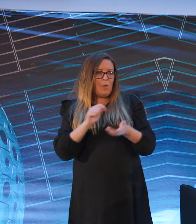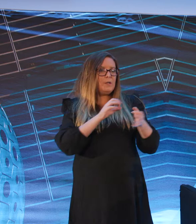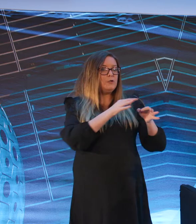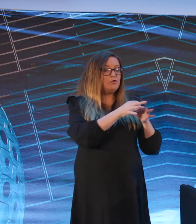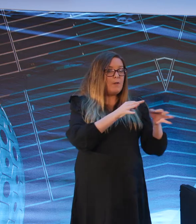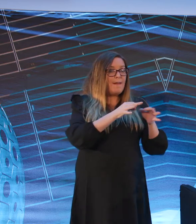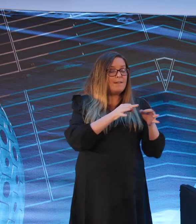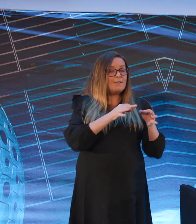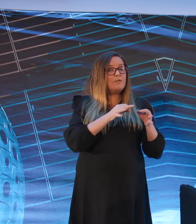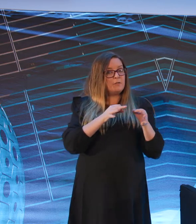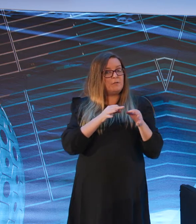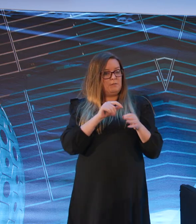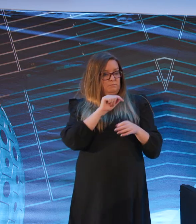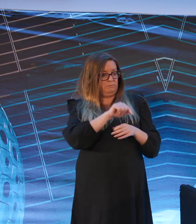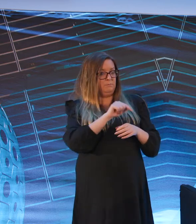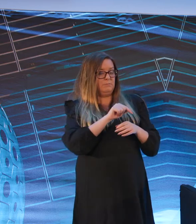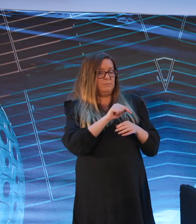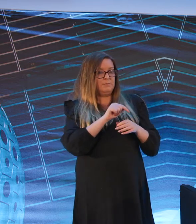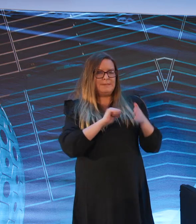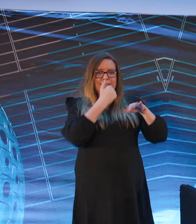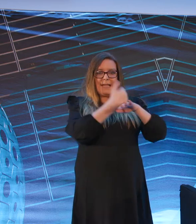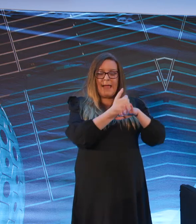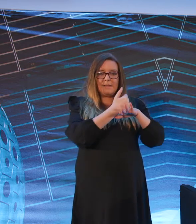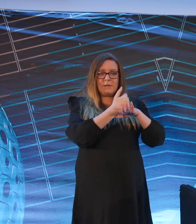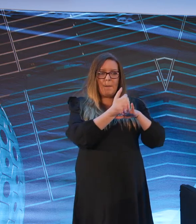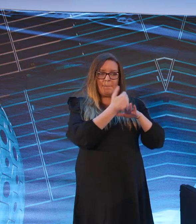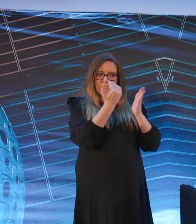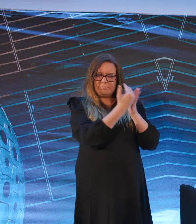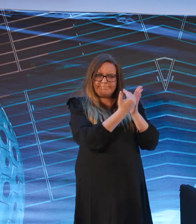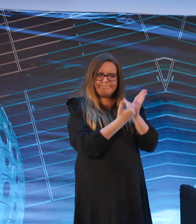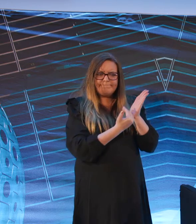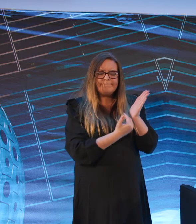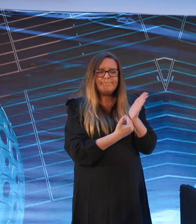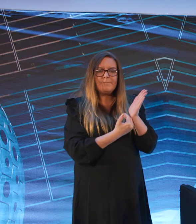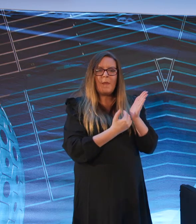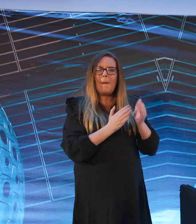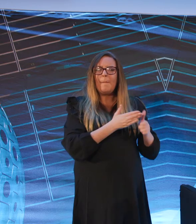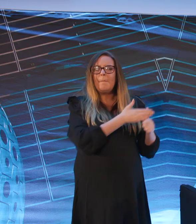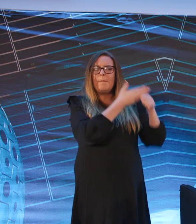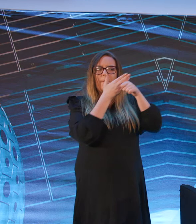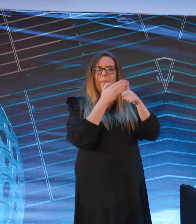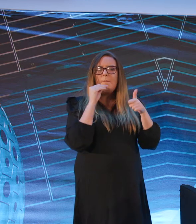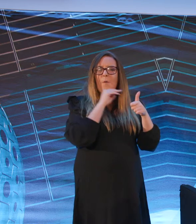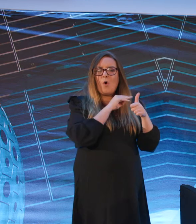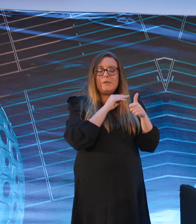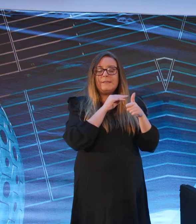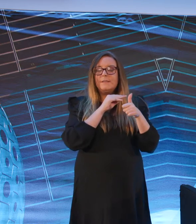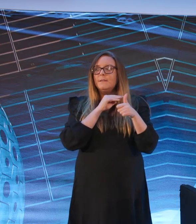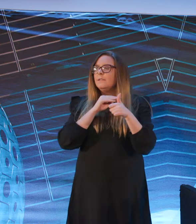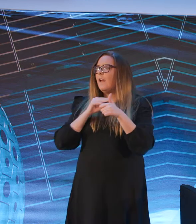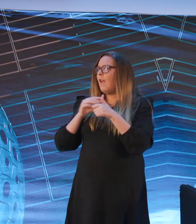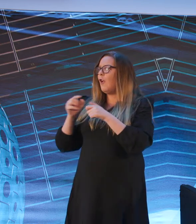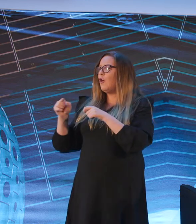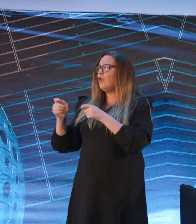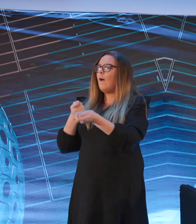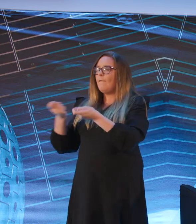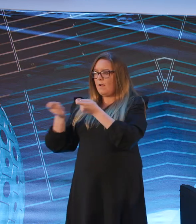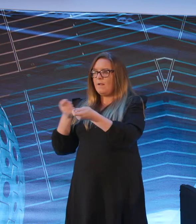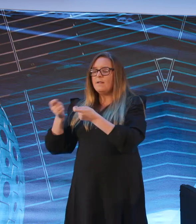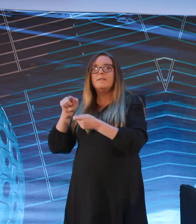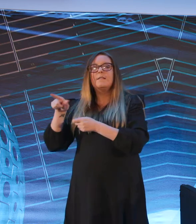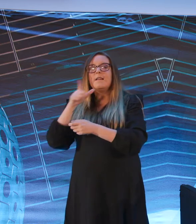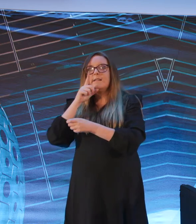Strategy sets the directions and the priorities. Governance, on the other hand, defines the